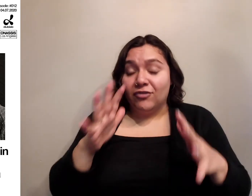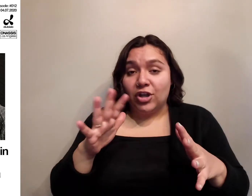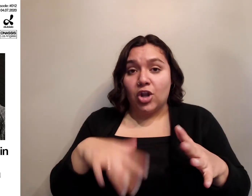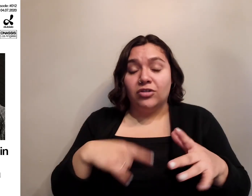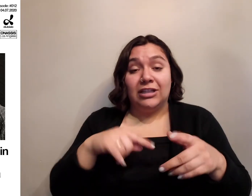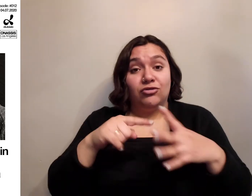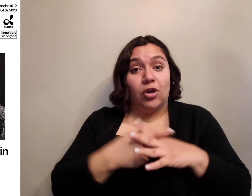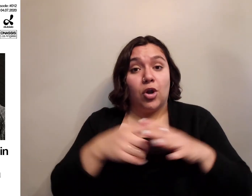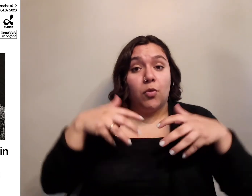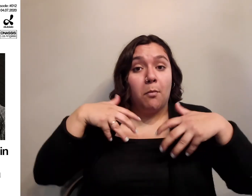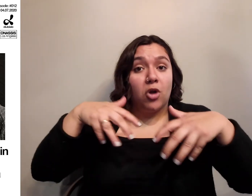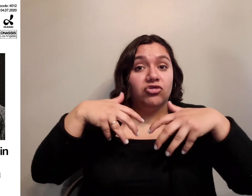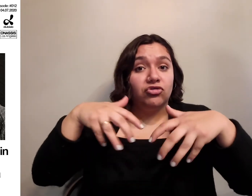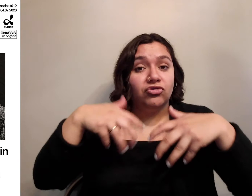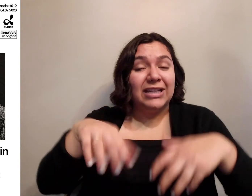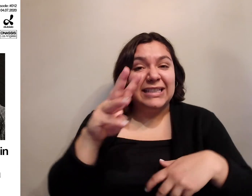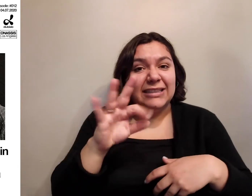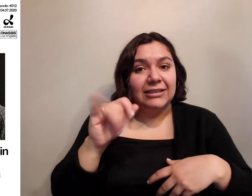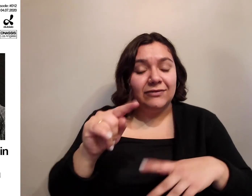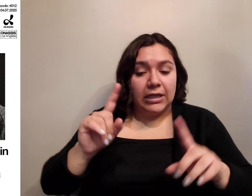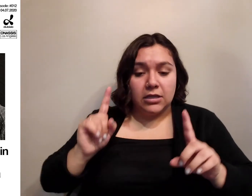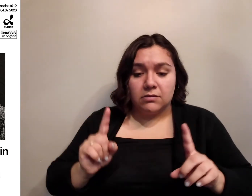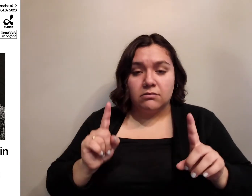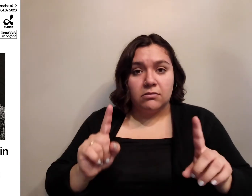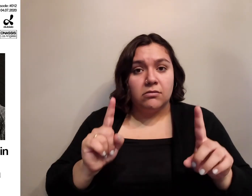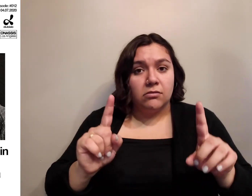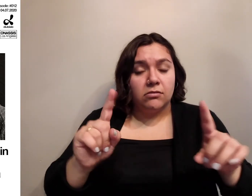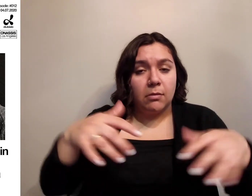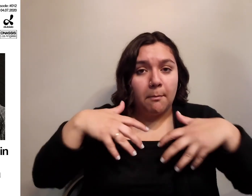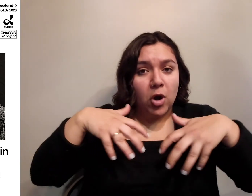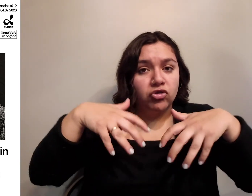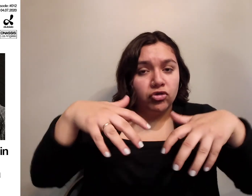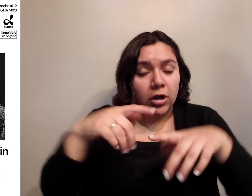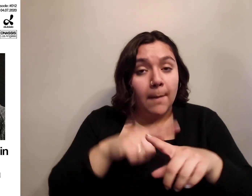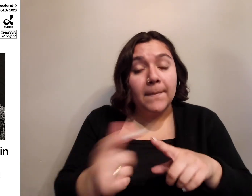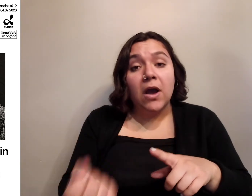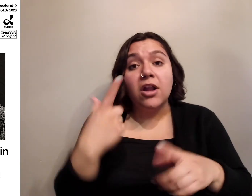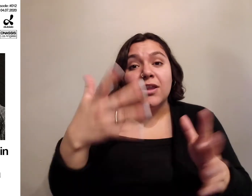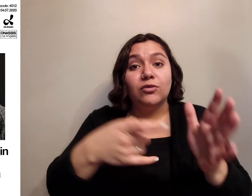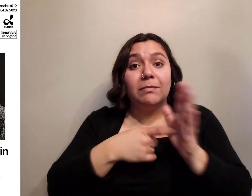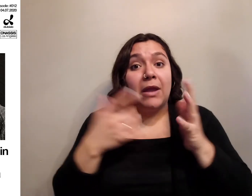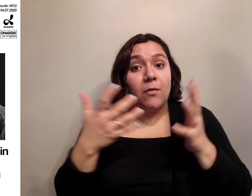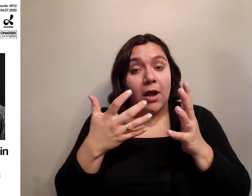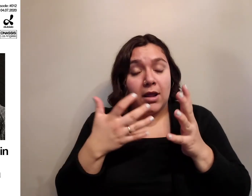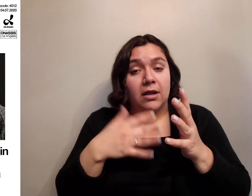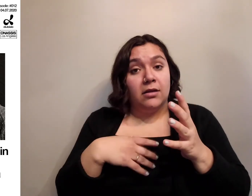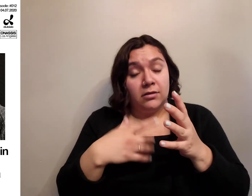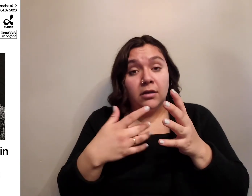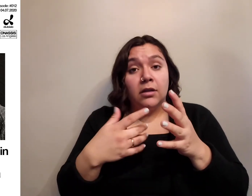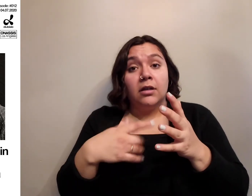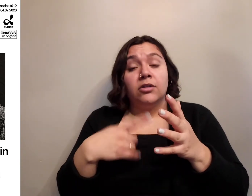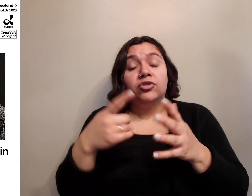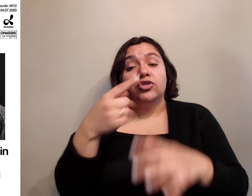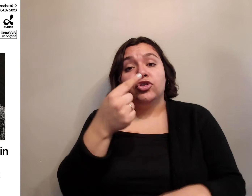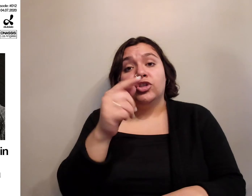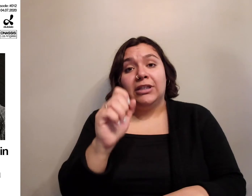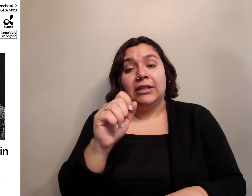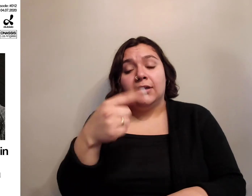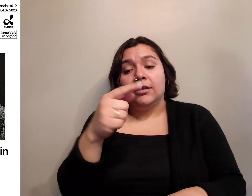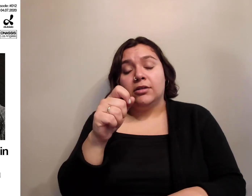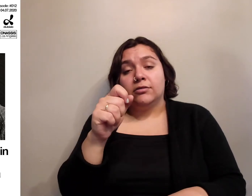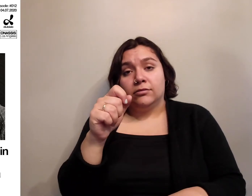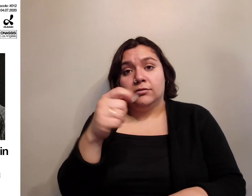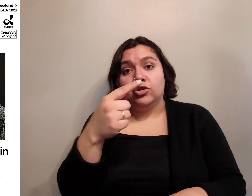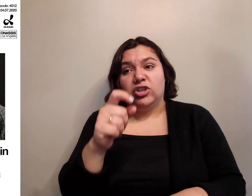to march 6 feet between each of them to demand that instead of GE